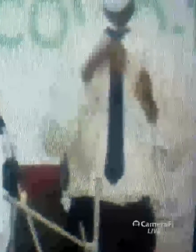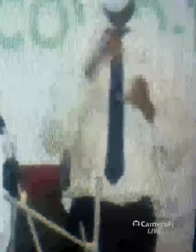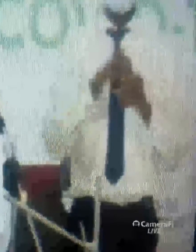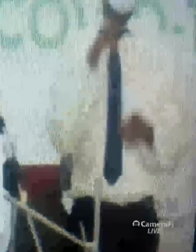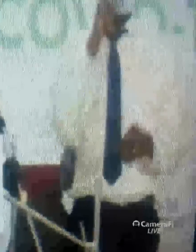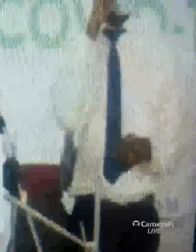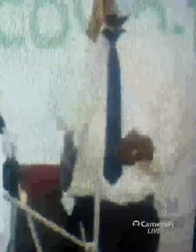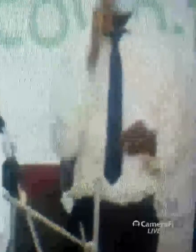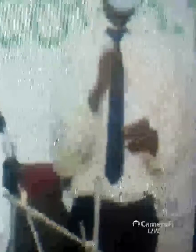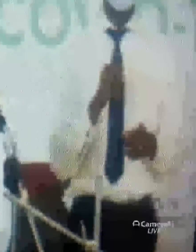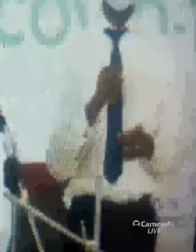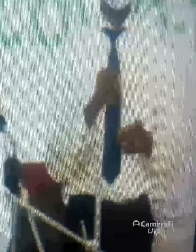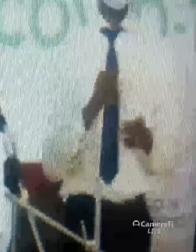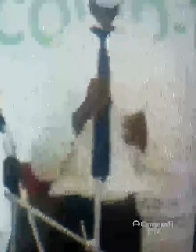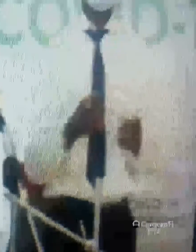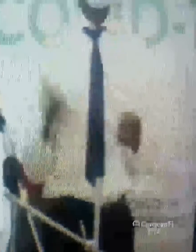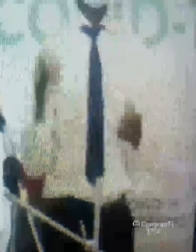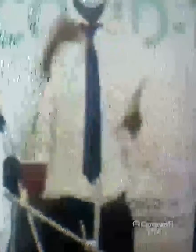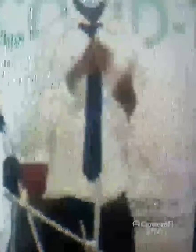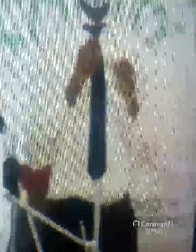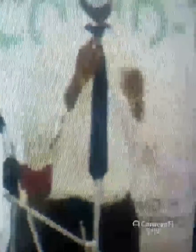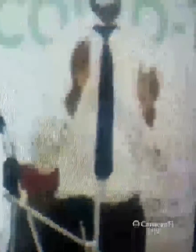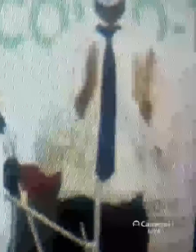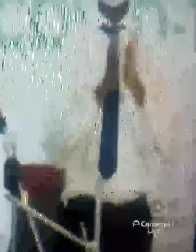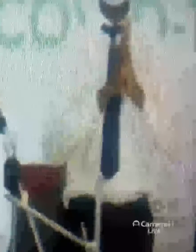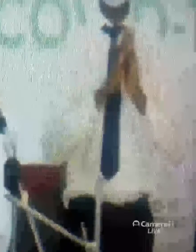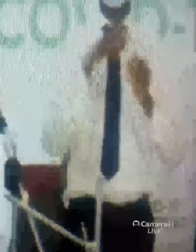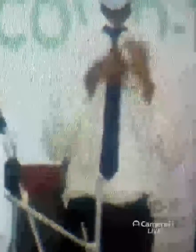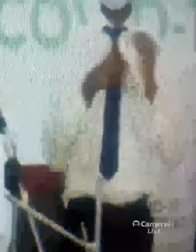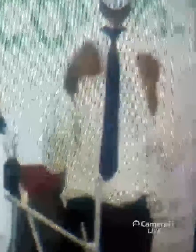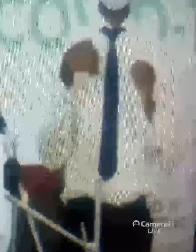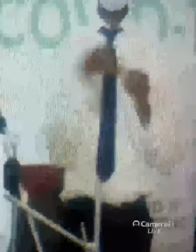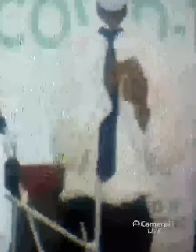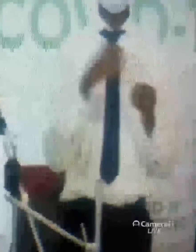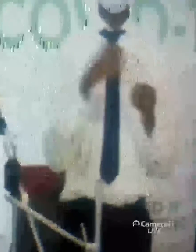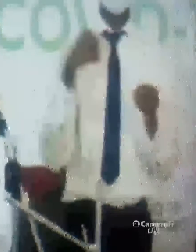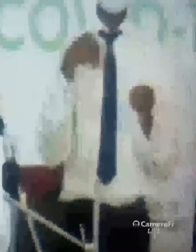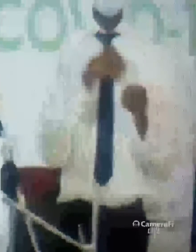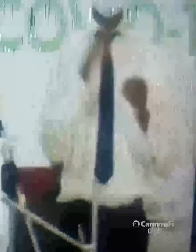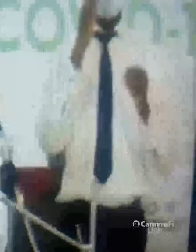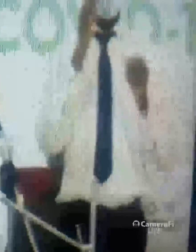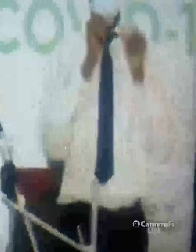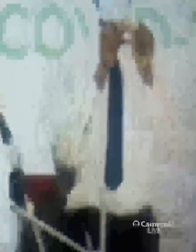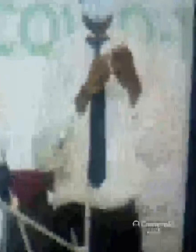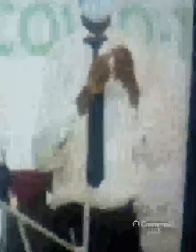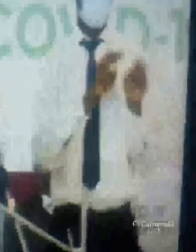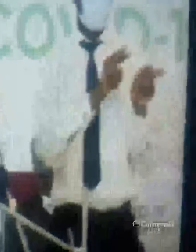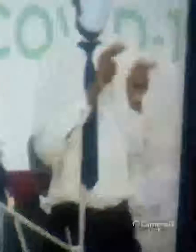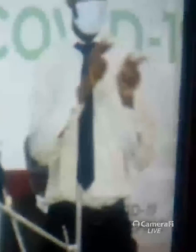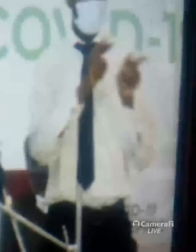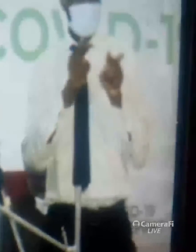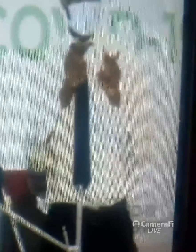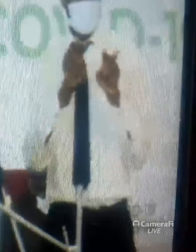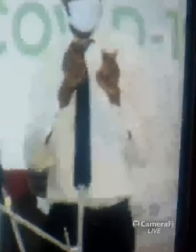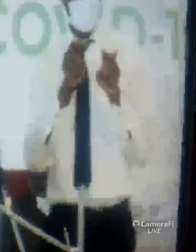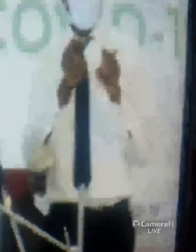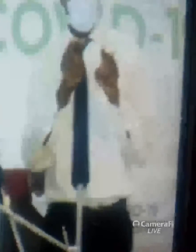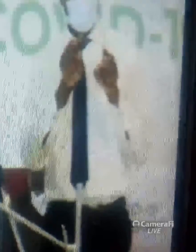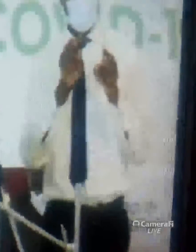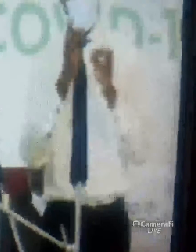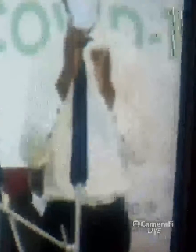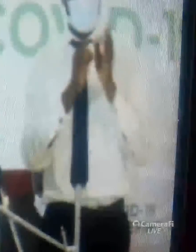Then you asked about how we will continue to monitor these vaccines when they get to the subnational